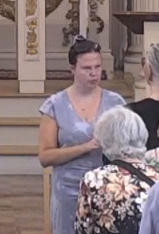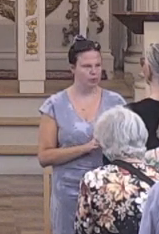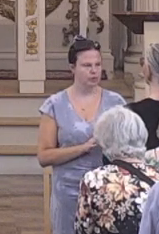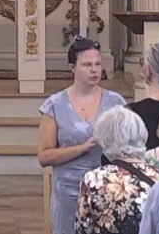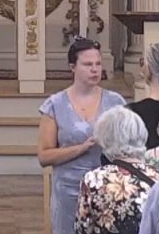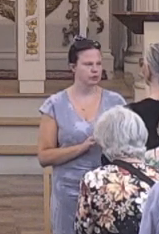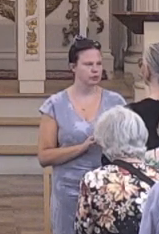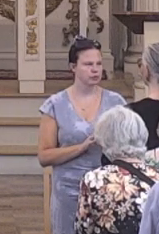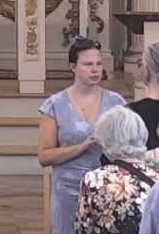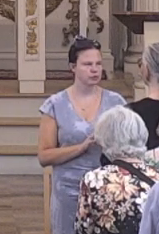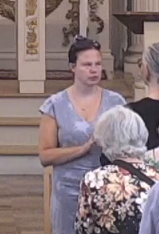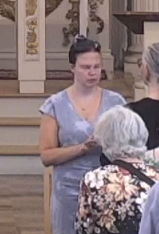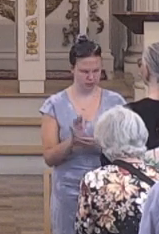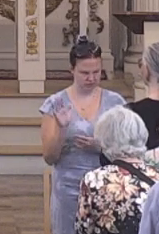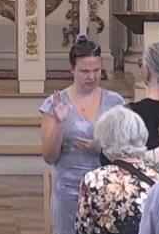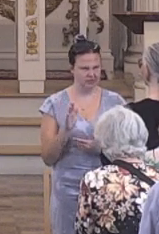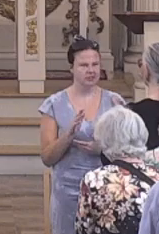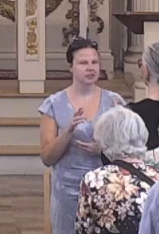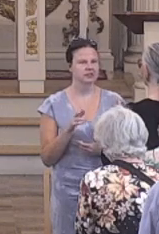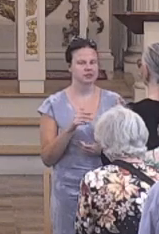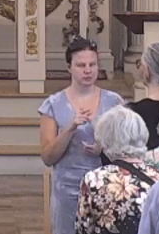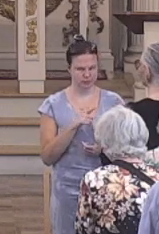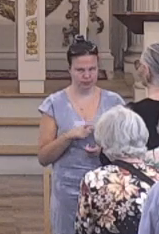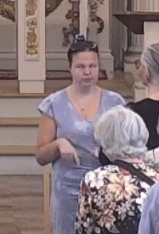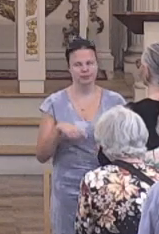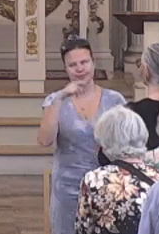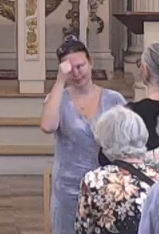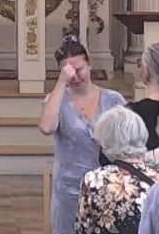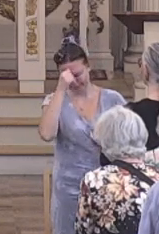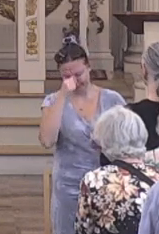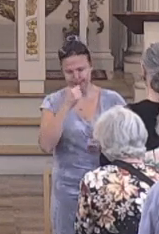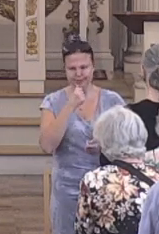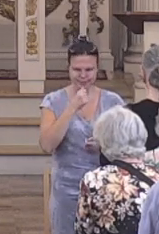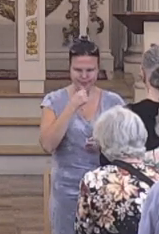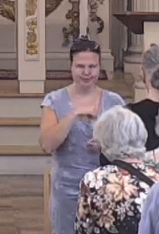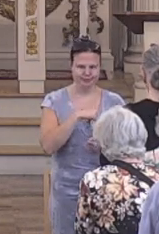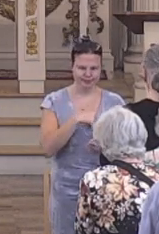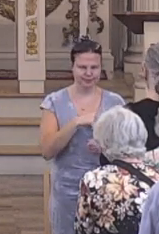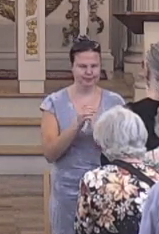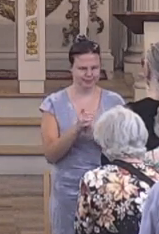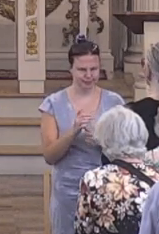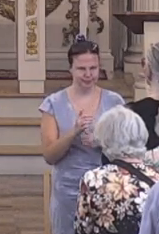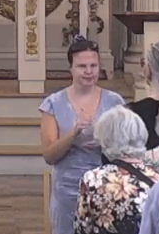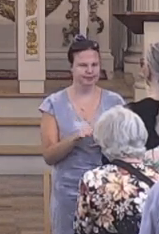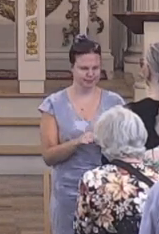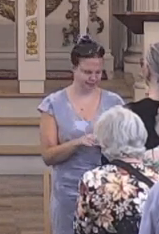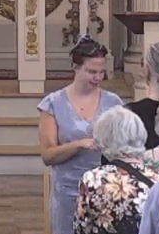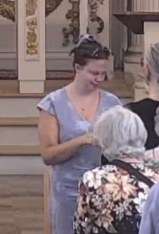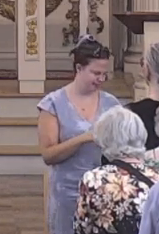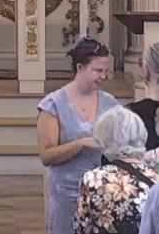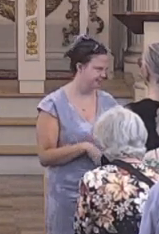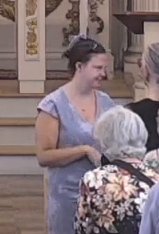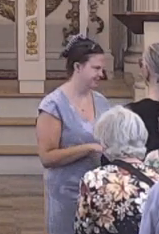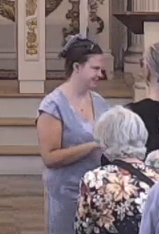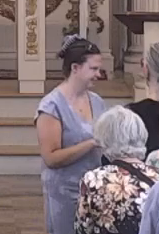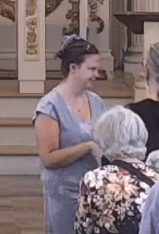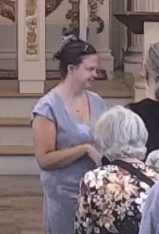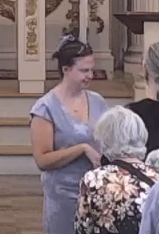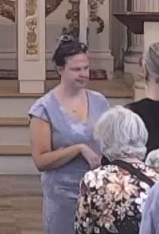A reading from the Holy Gospel according to Mark. Glory to you, O Lord.